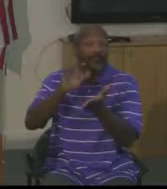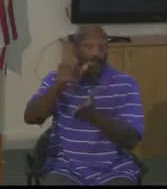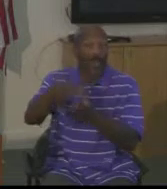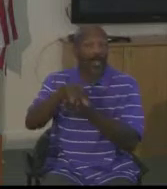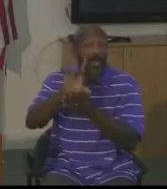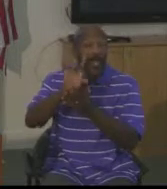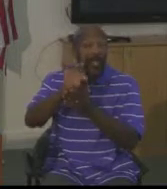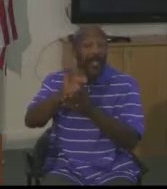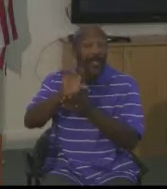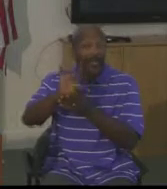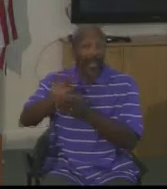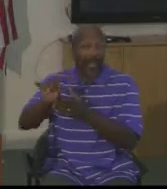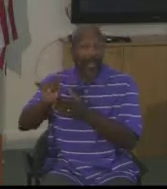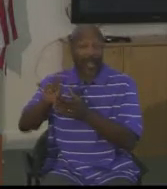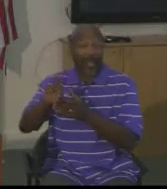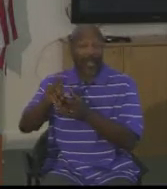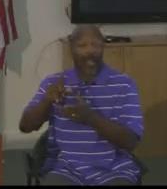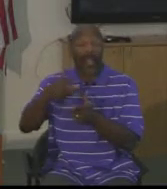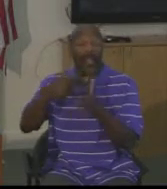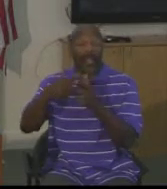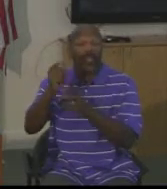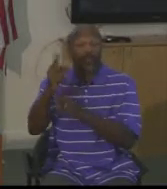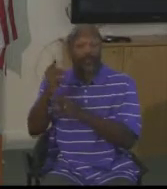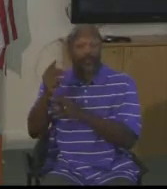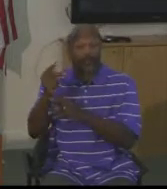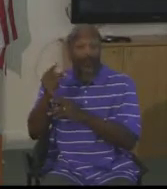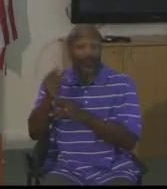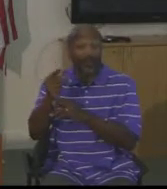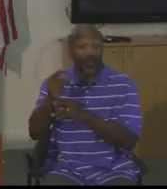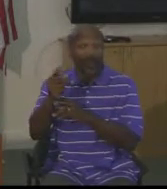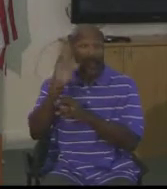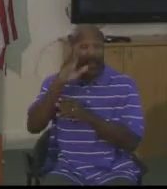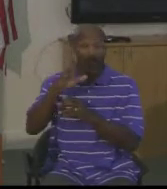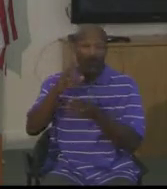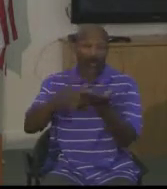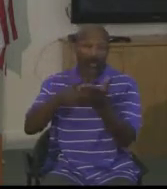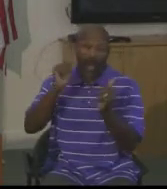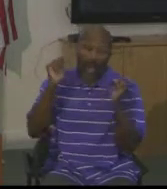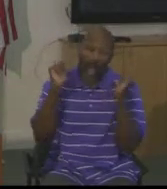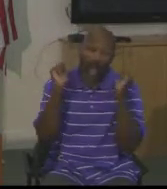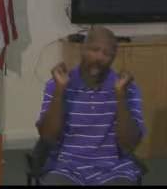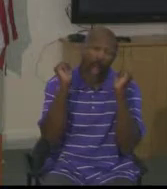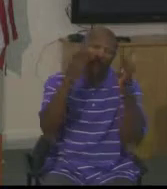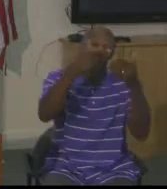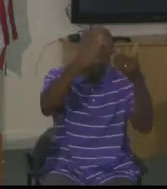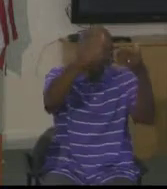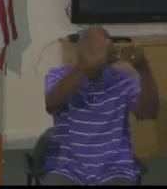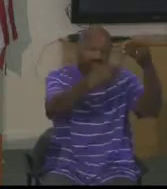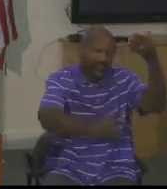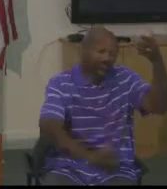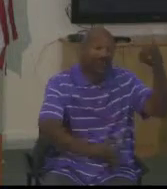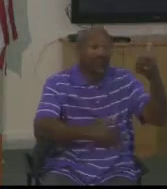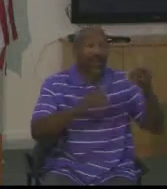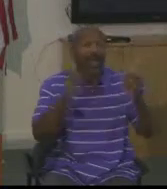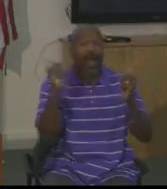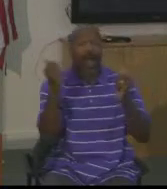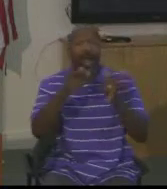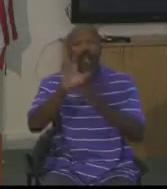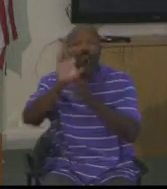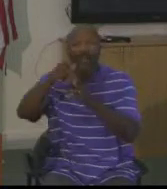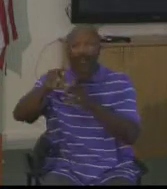about some of those, and then tomorrow, Thursday, we're actually going to go through all the processor types